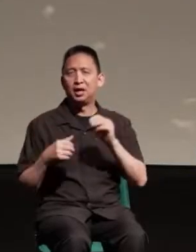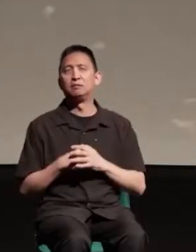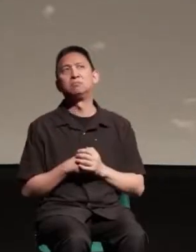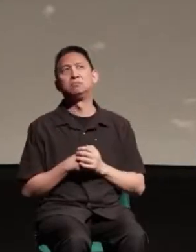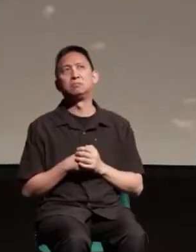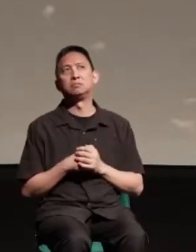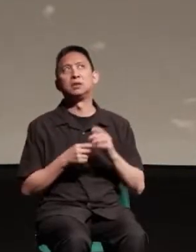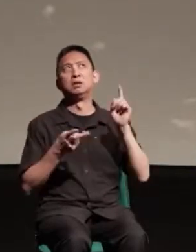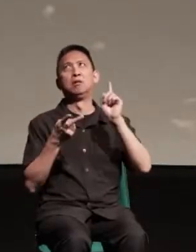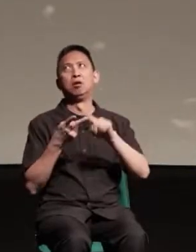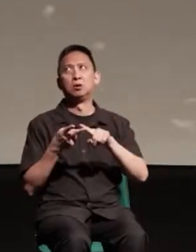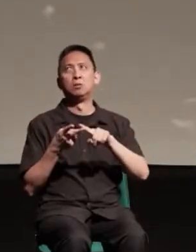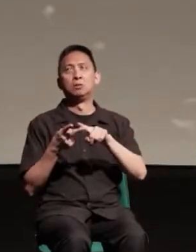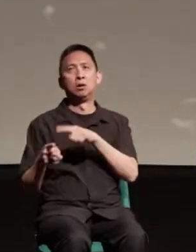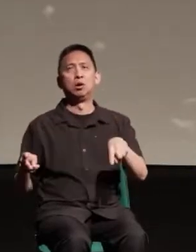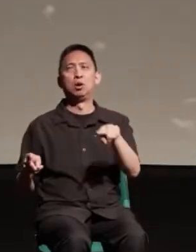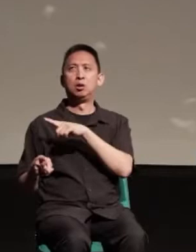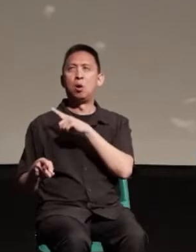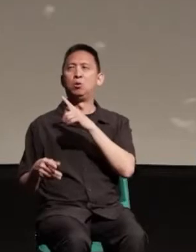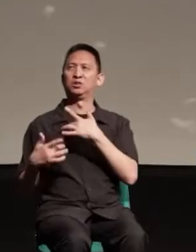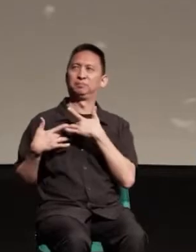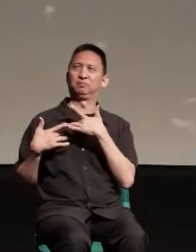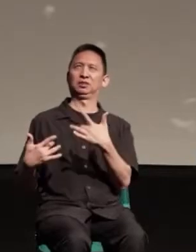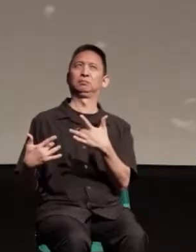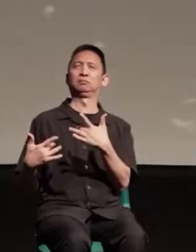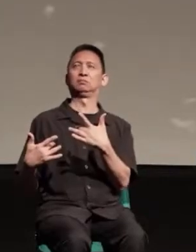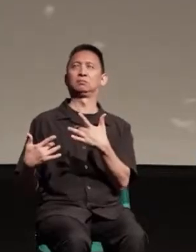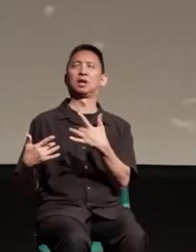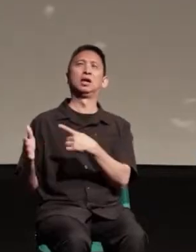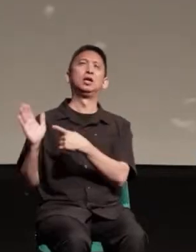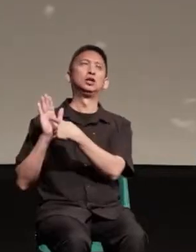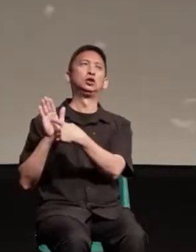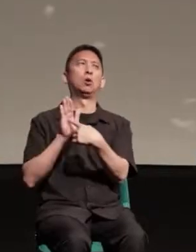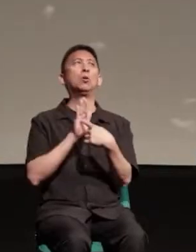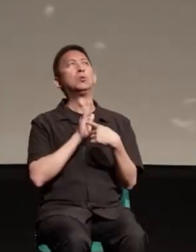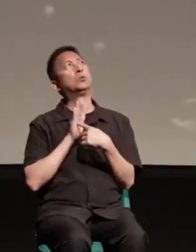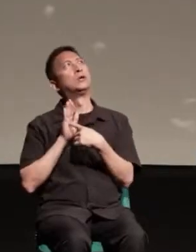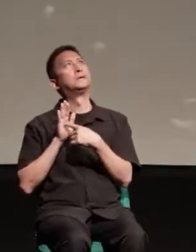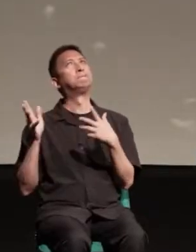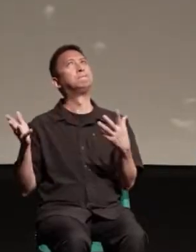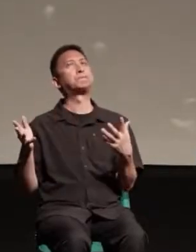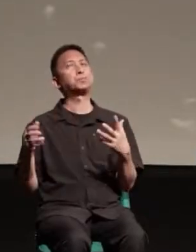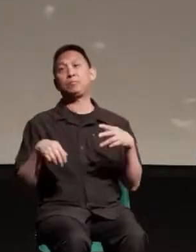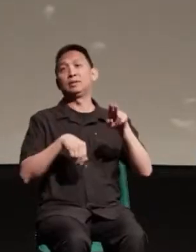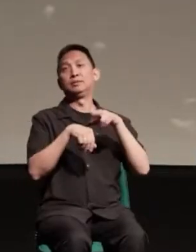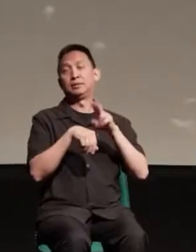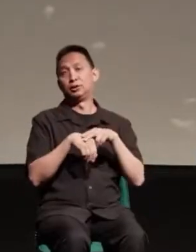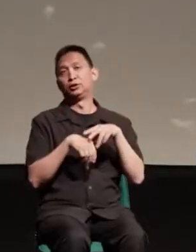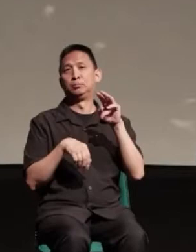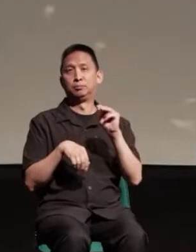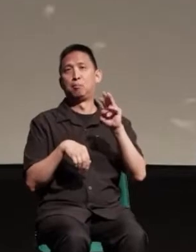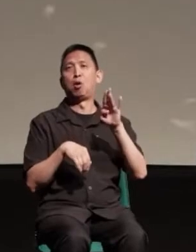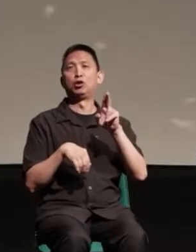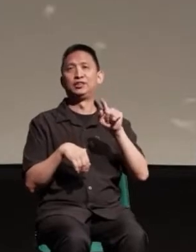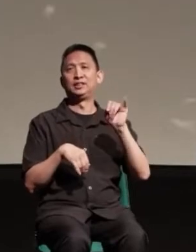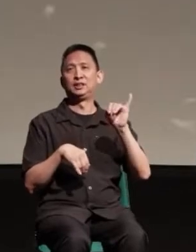it's also trying to showcase and through the work maybe at the National Multicultural Alliance,